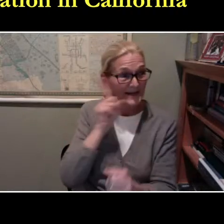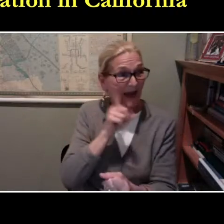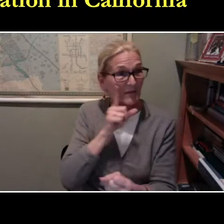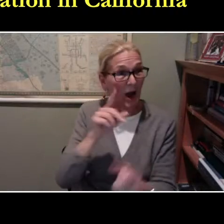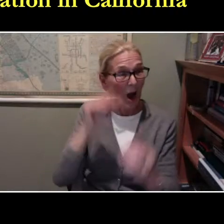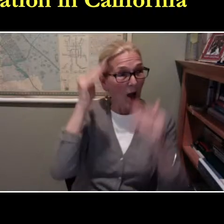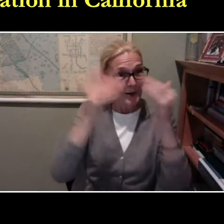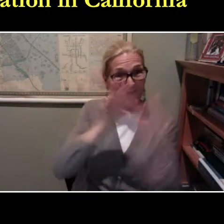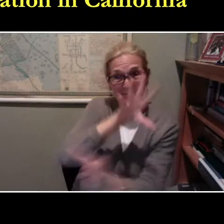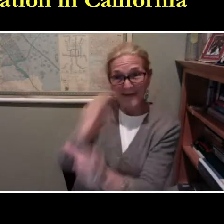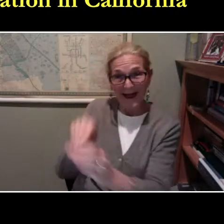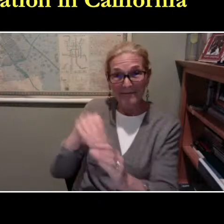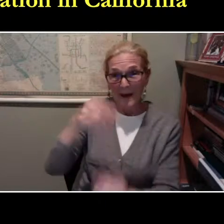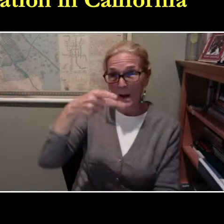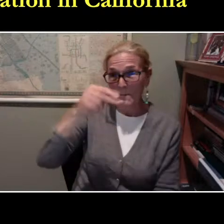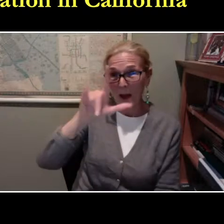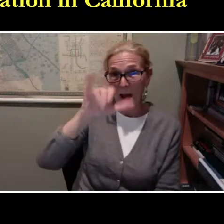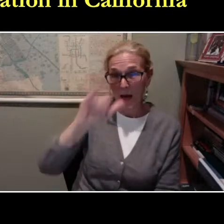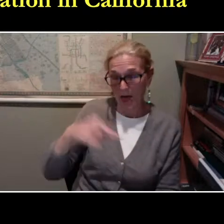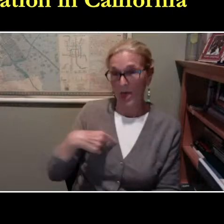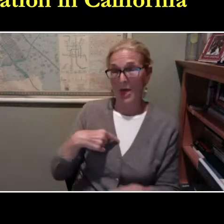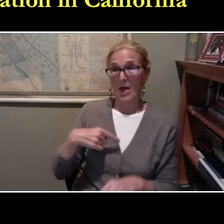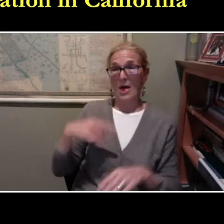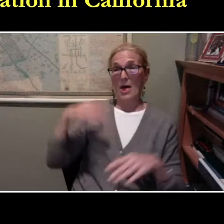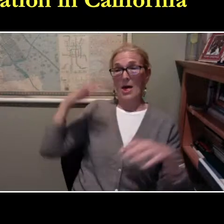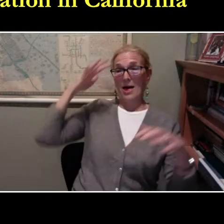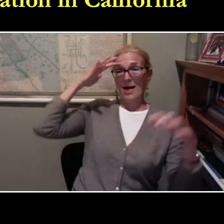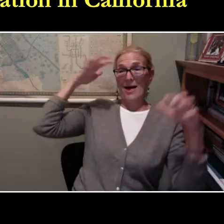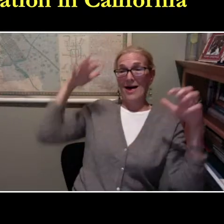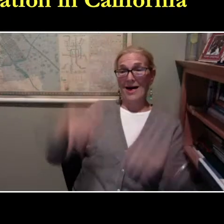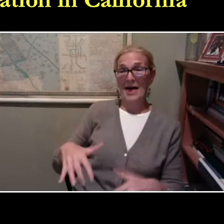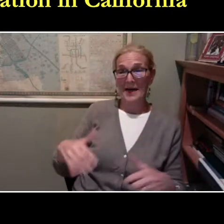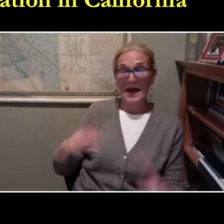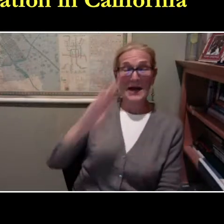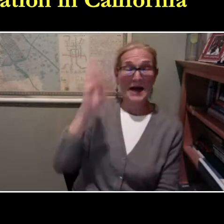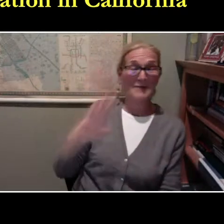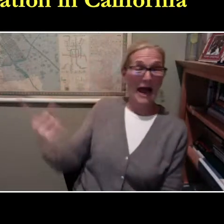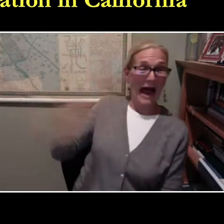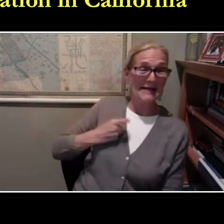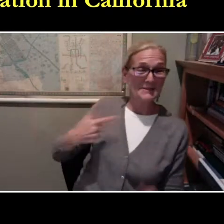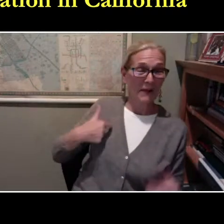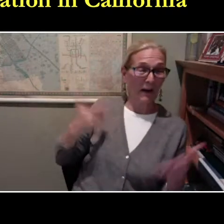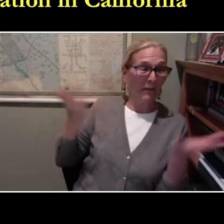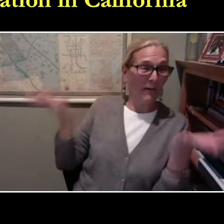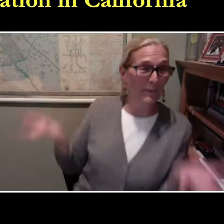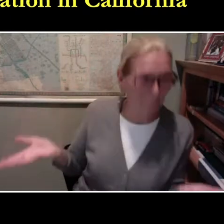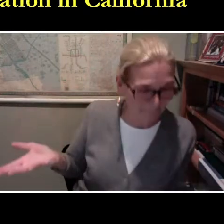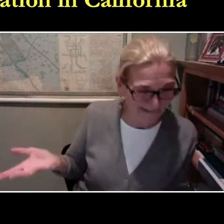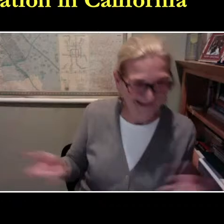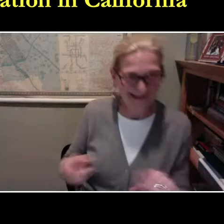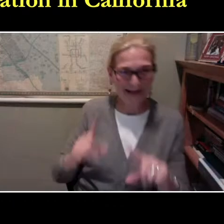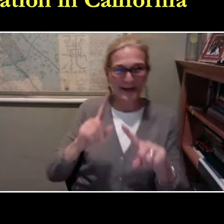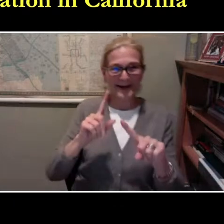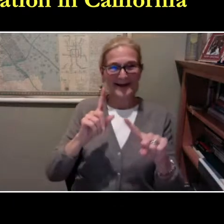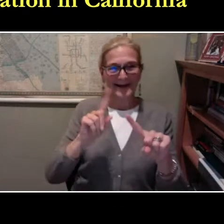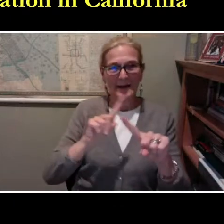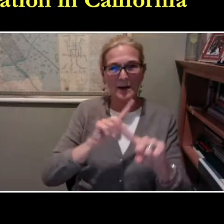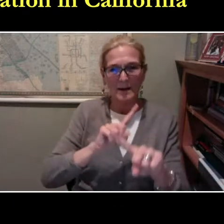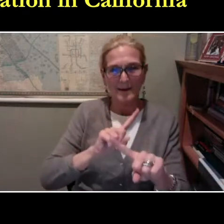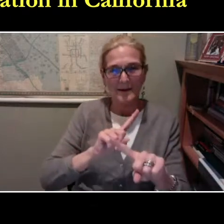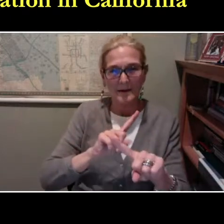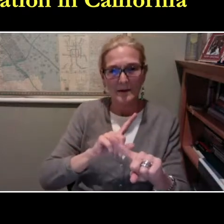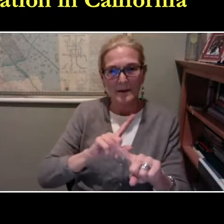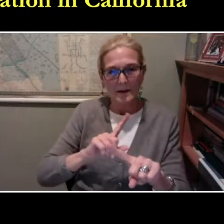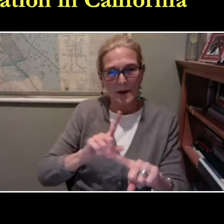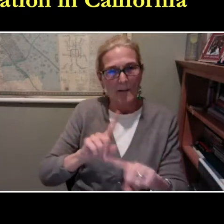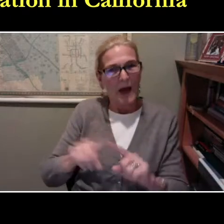The FL3 organization that I mentioned, again, wholeheartedly supports deaf community members being part of their policy,